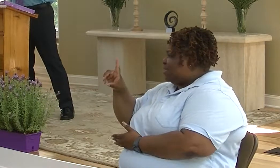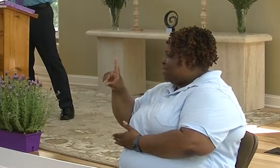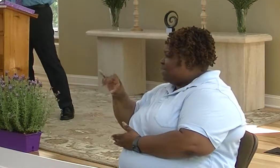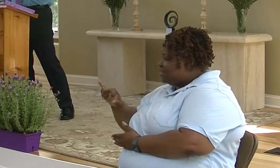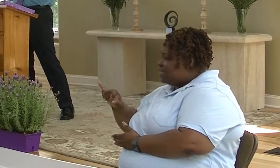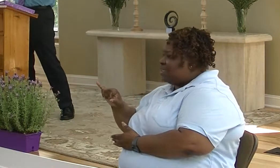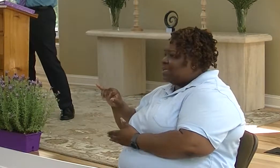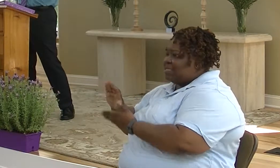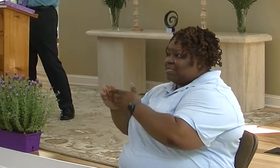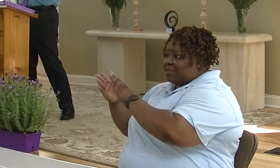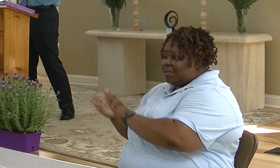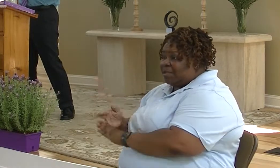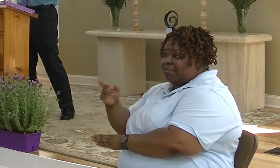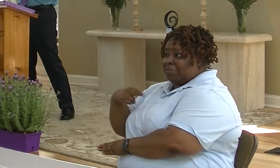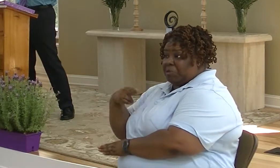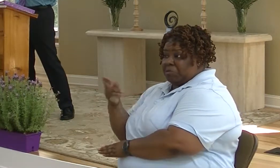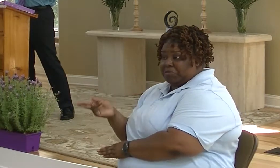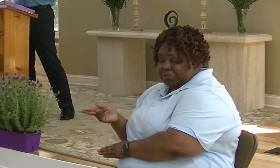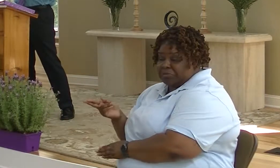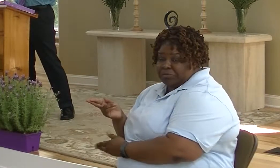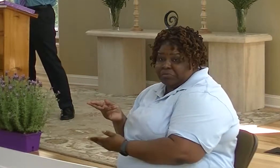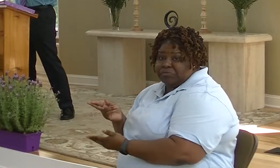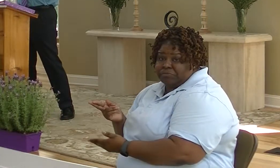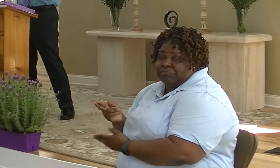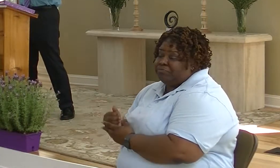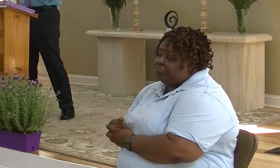religion. Don't know if you knew that, but eventually,